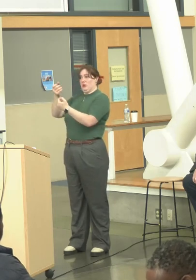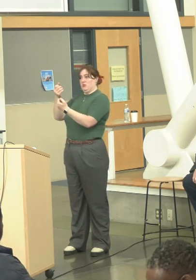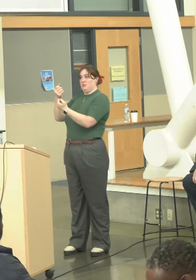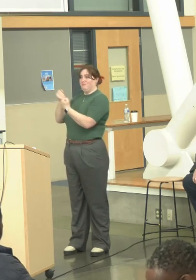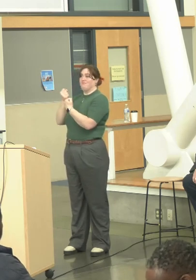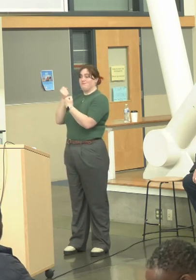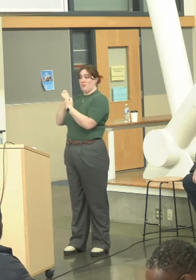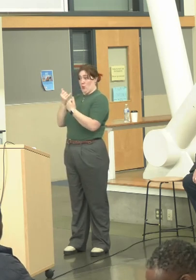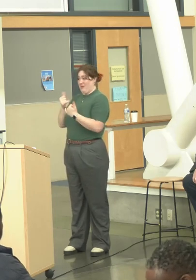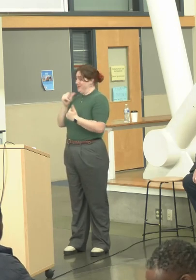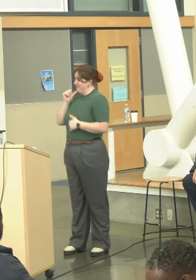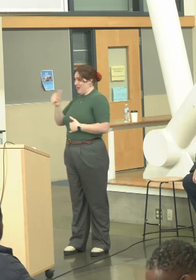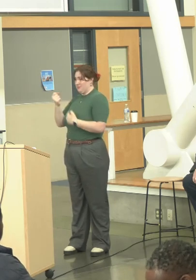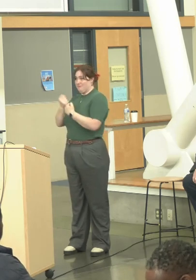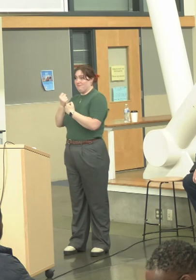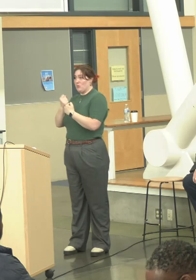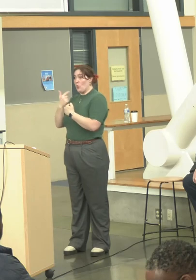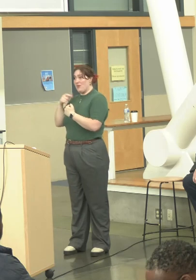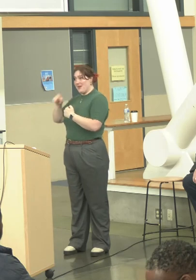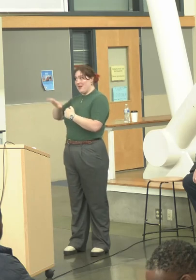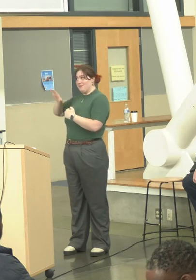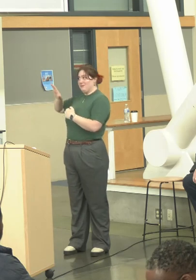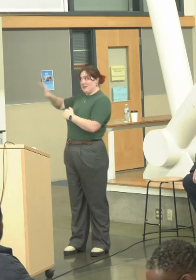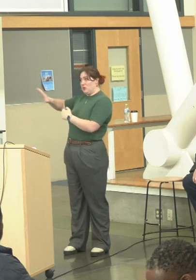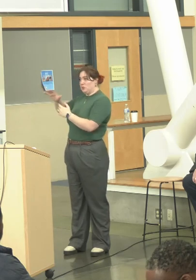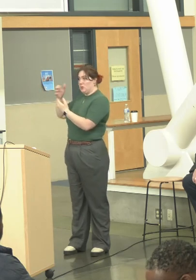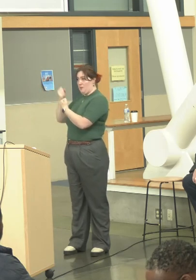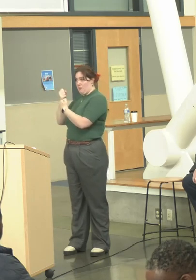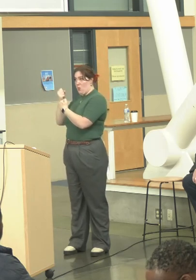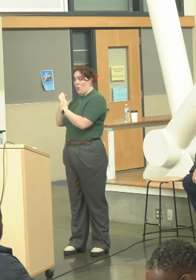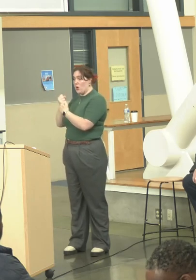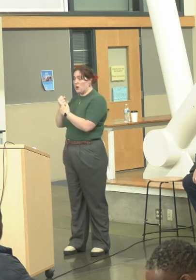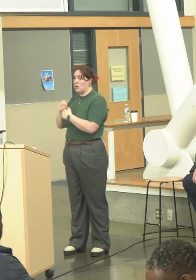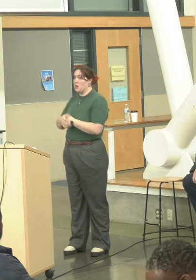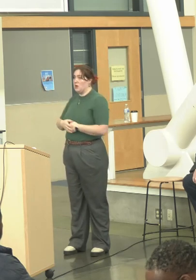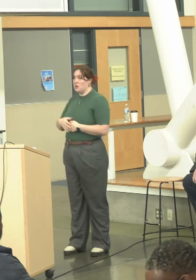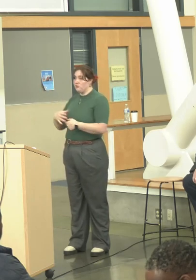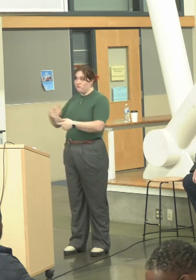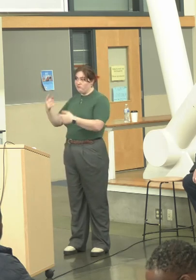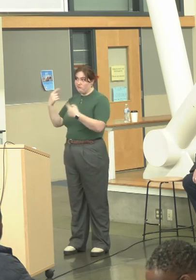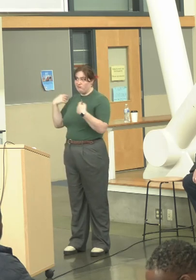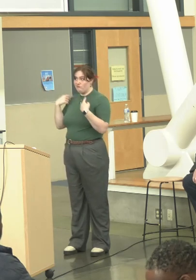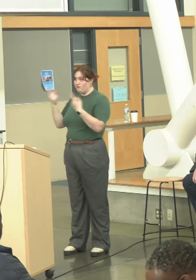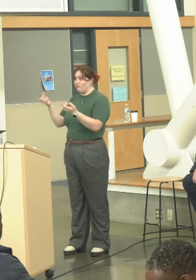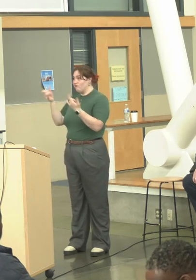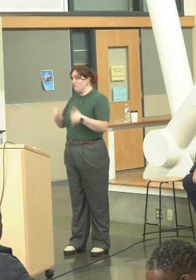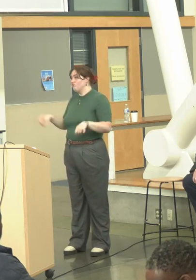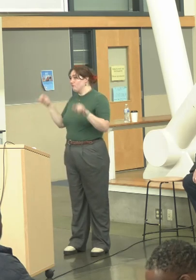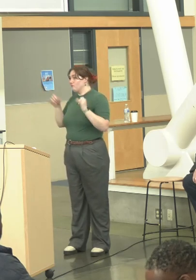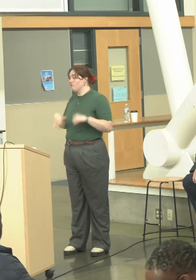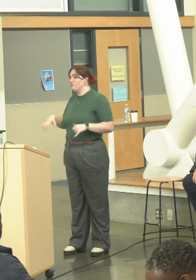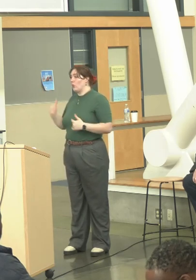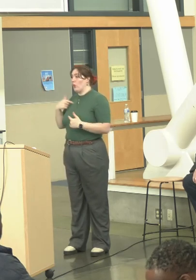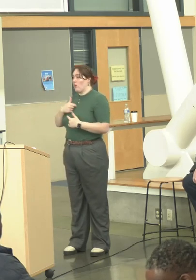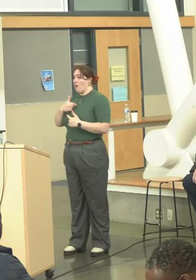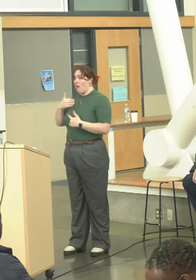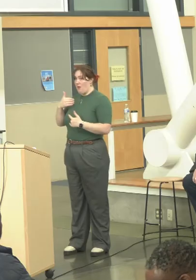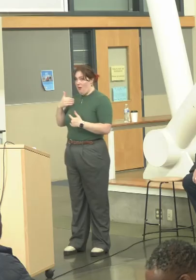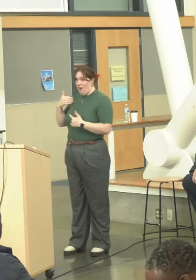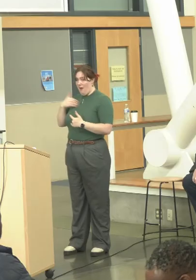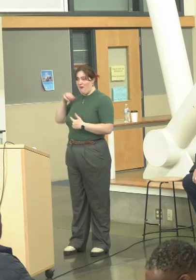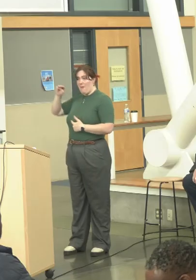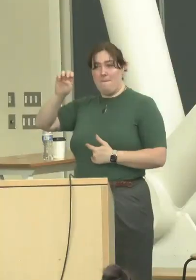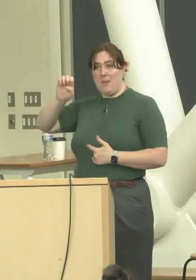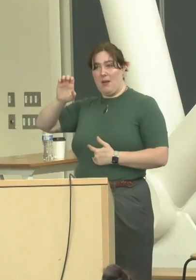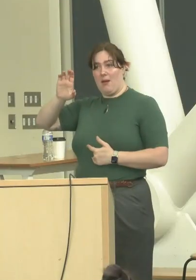so we need that legislative support. It's been that way for a long time. We had the McCleary Act a couple of